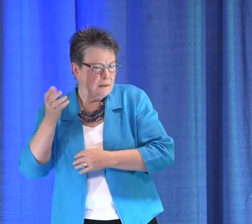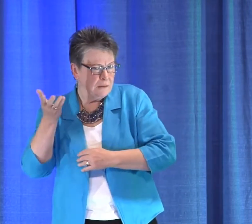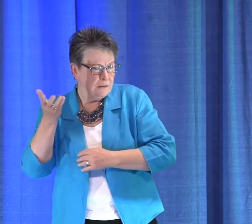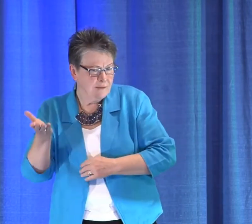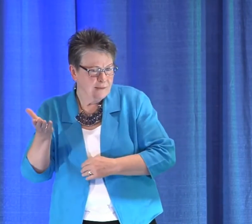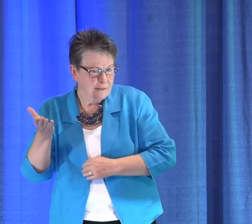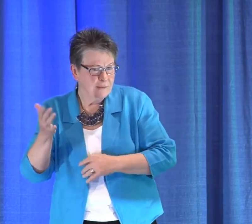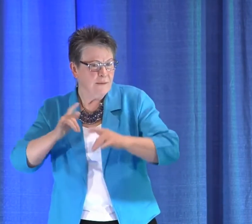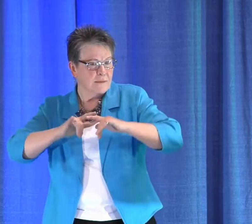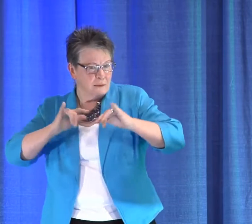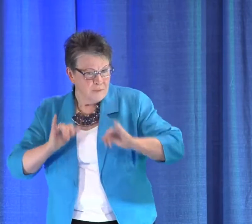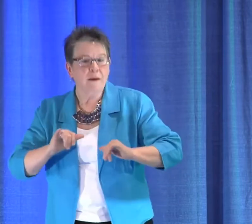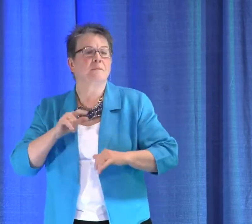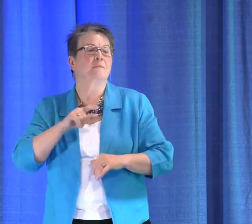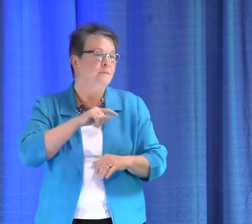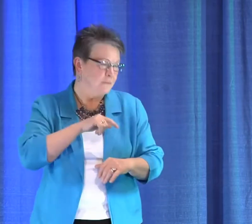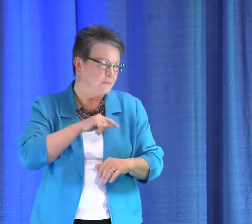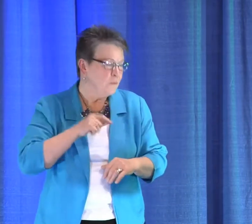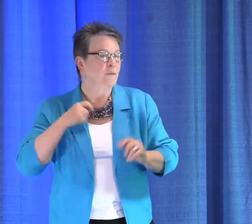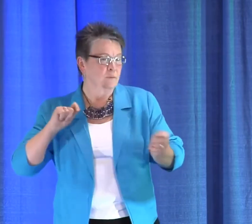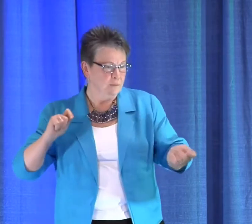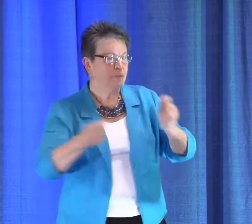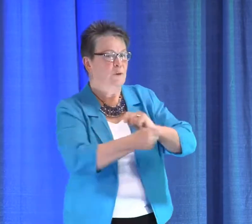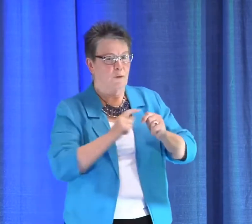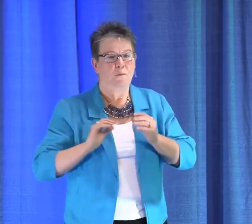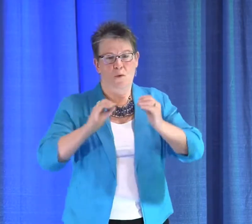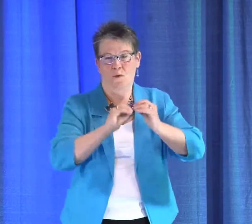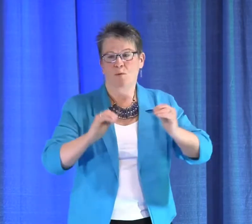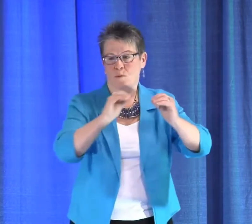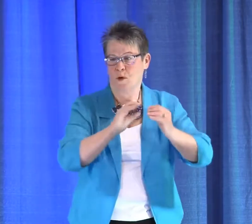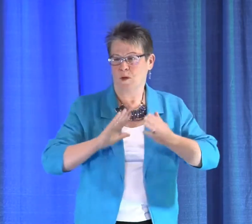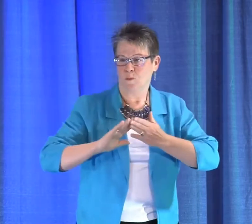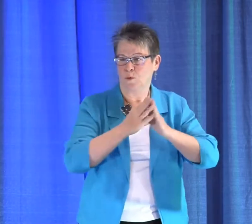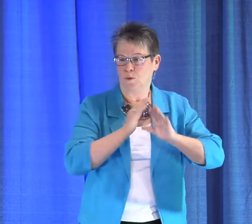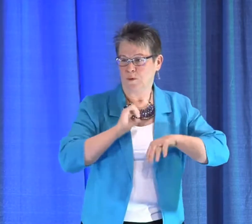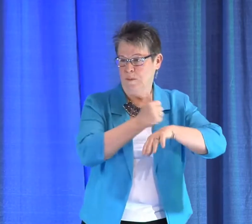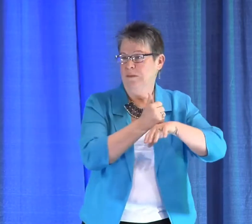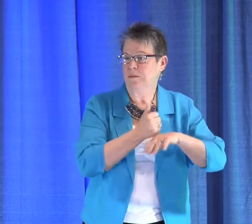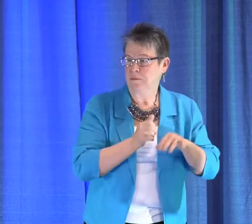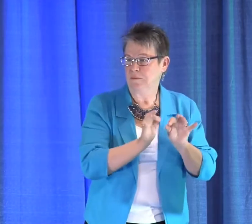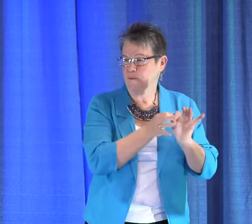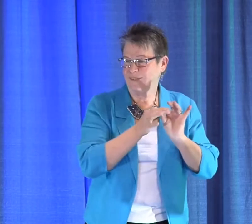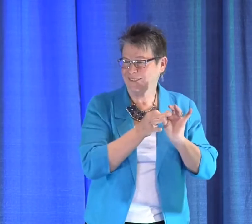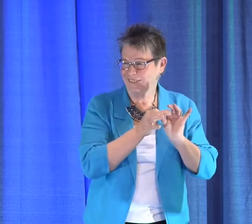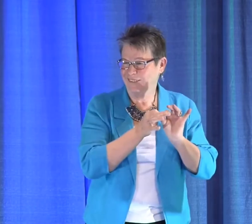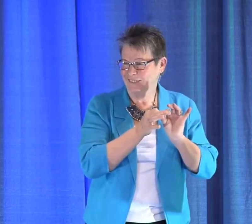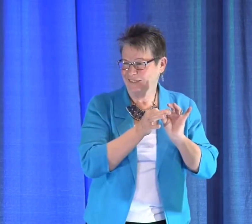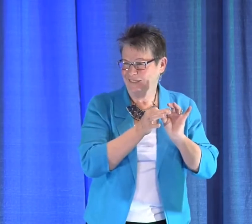We know that mainstream interpreting has a place in the system, but we want to change and establish more